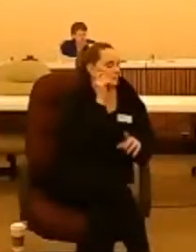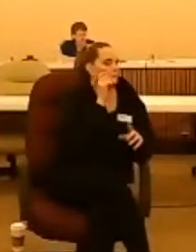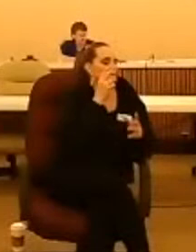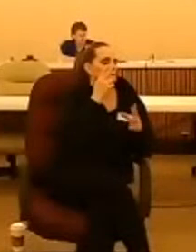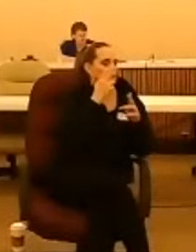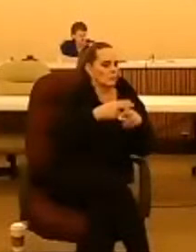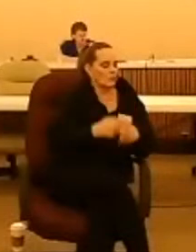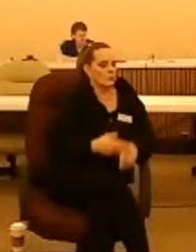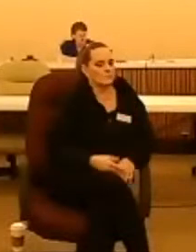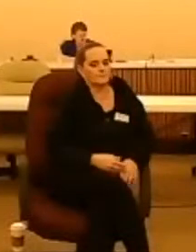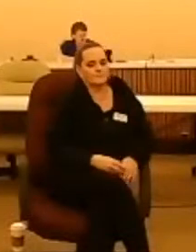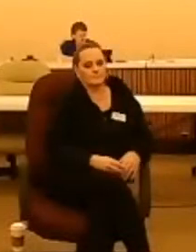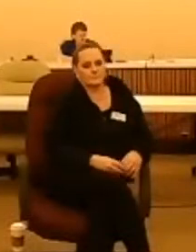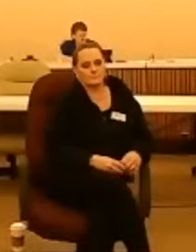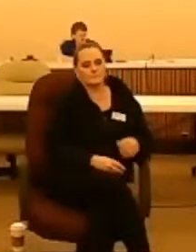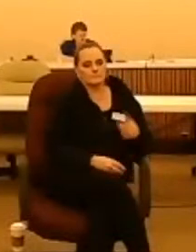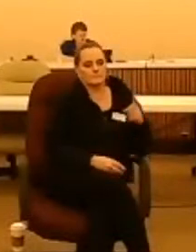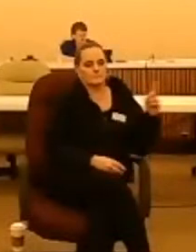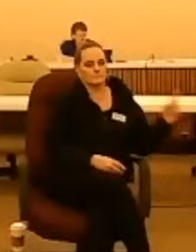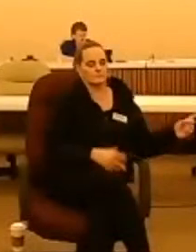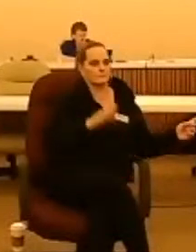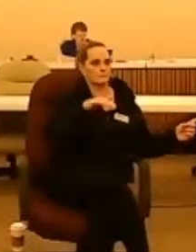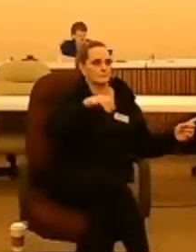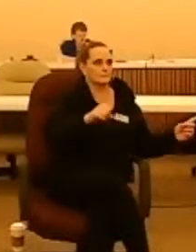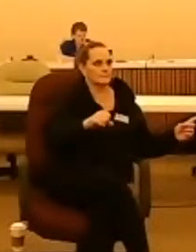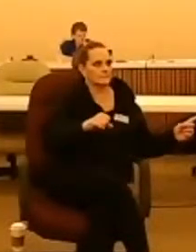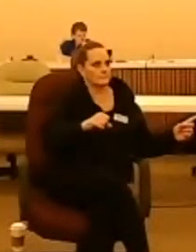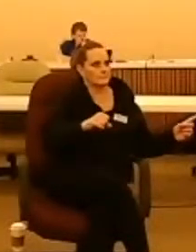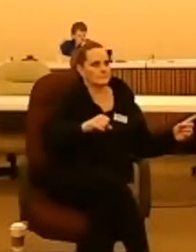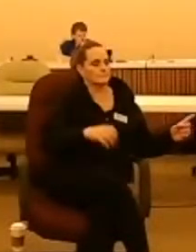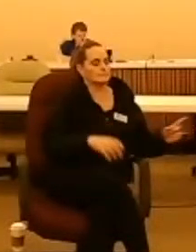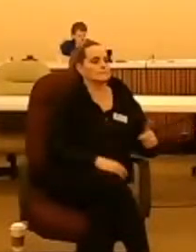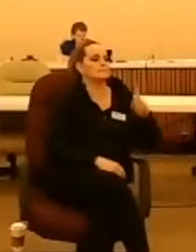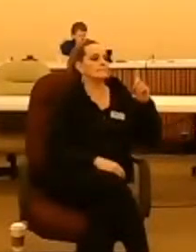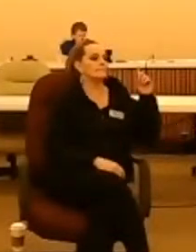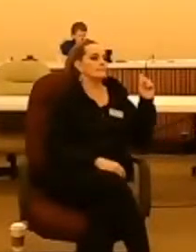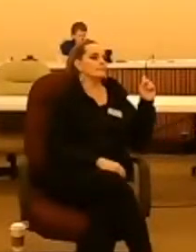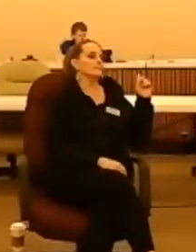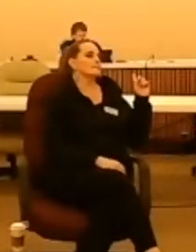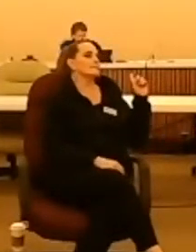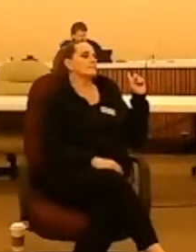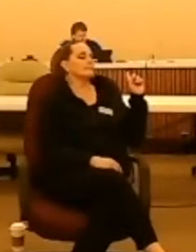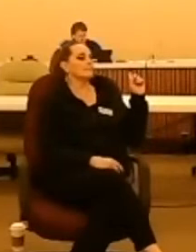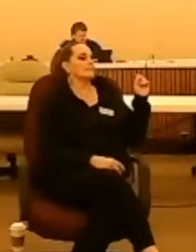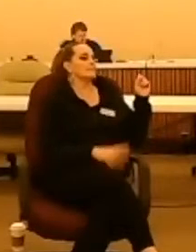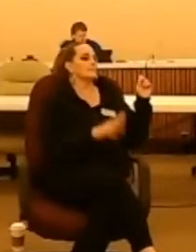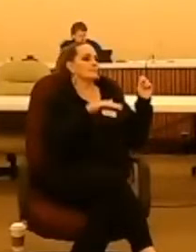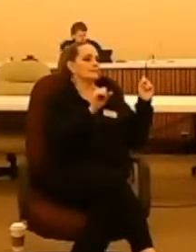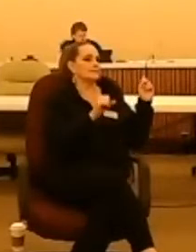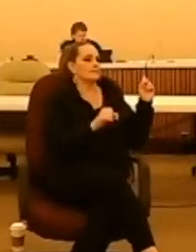roll. Councilmember Barley, Aye. Councilmember Stafford,